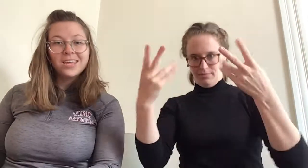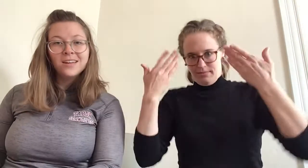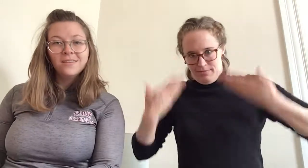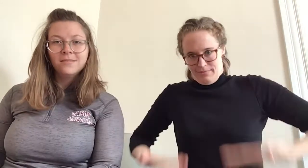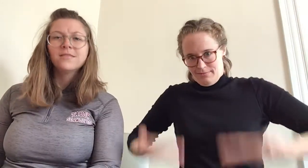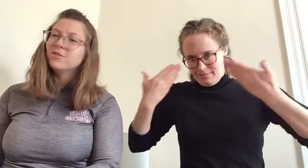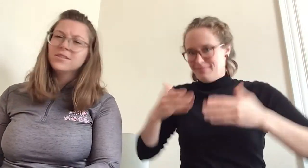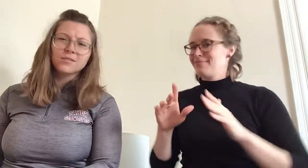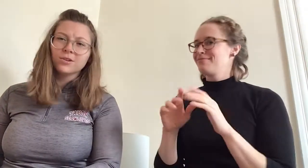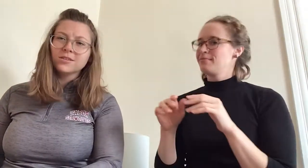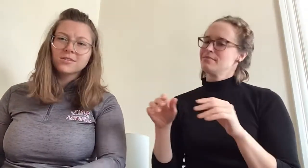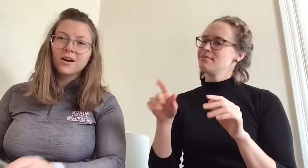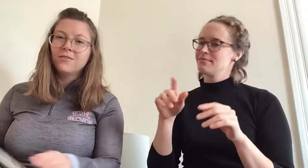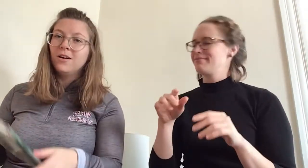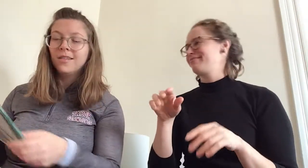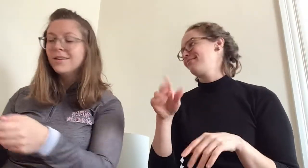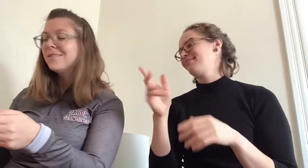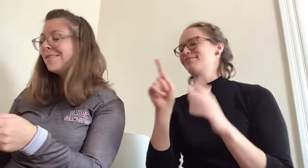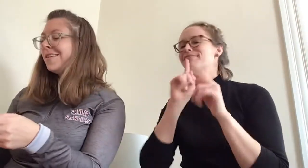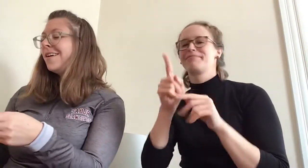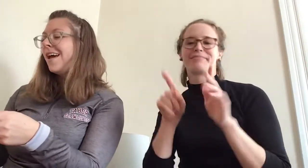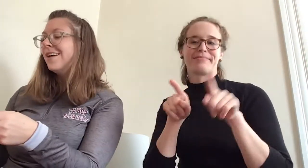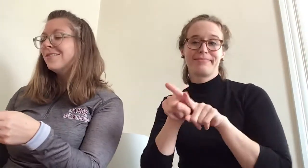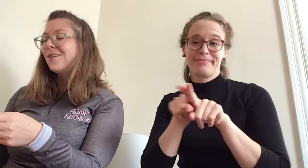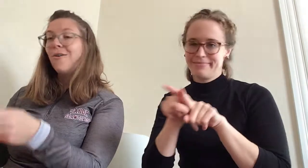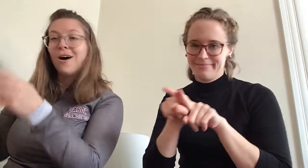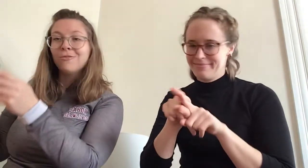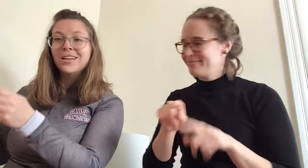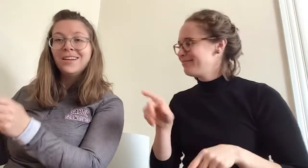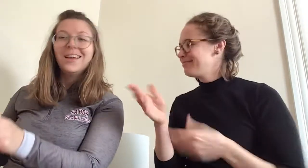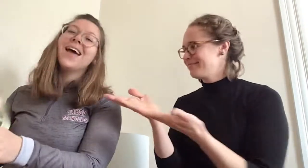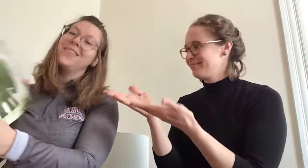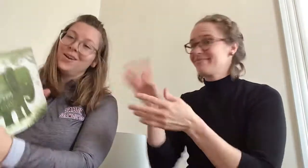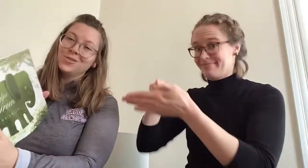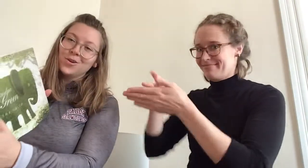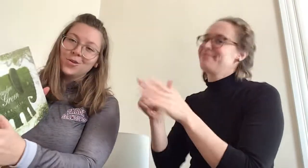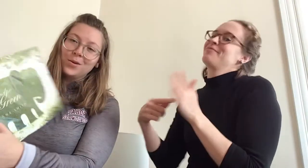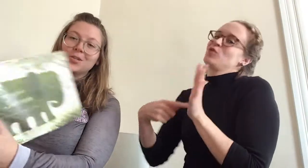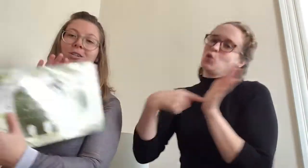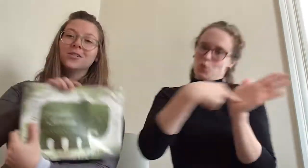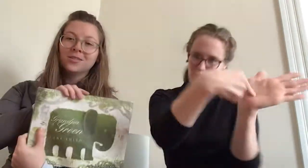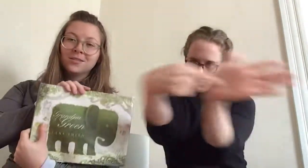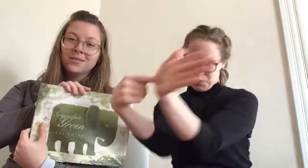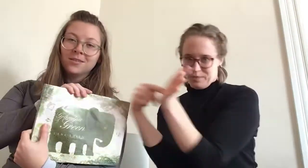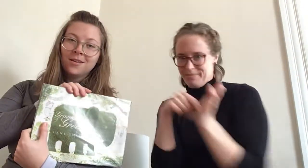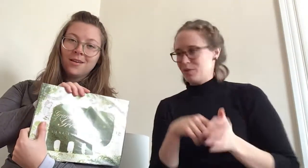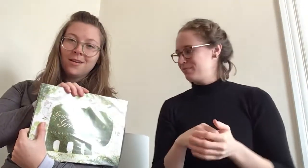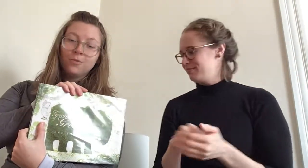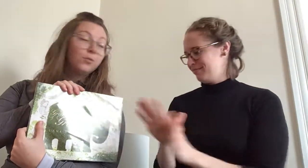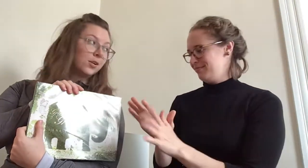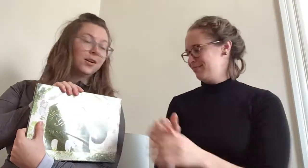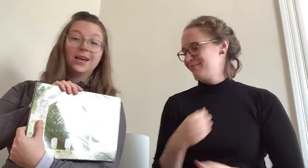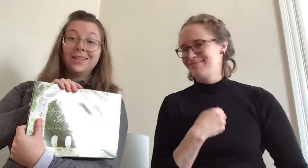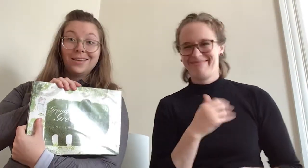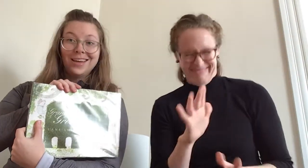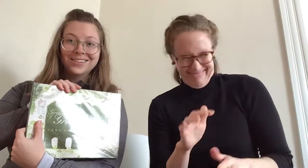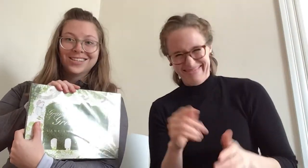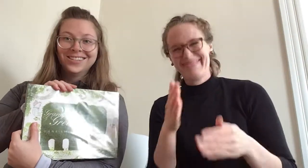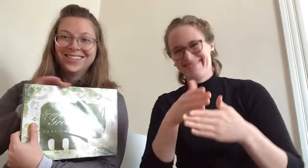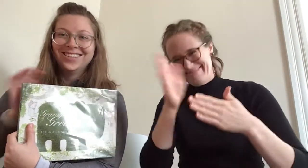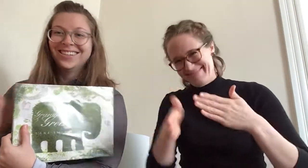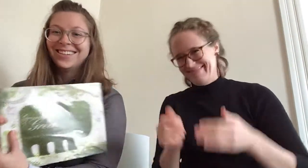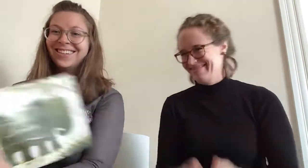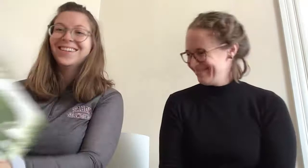to Lakin. She's the real star of all this. And so I'll read, and then I'll show you the pictures. Ooh, sorry. At the